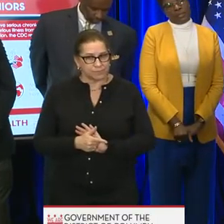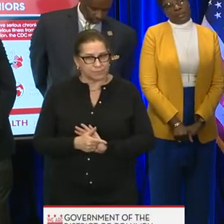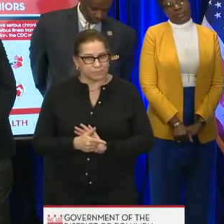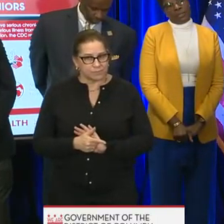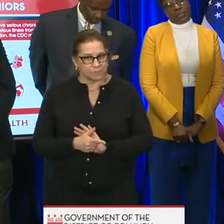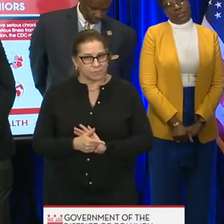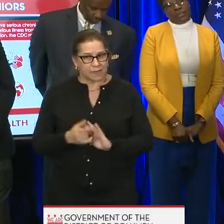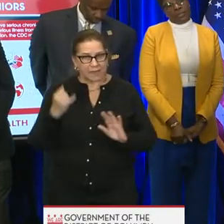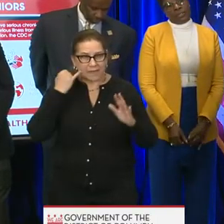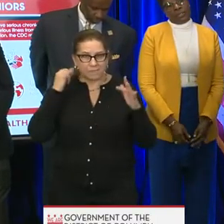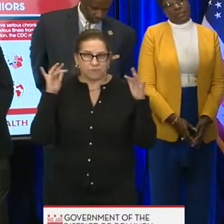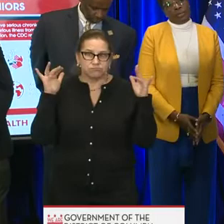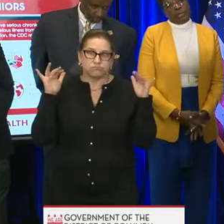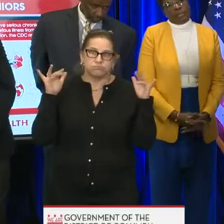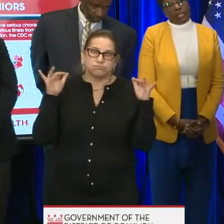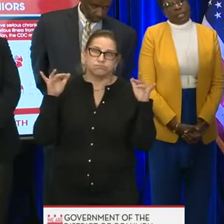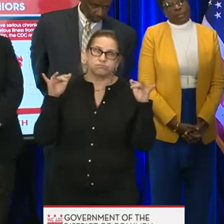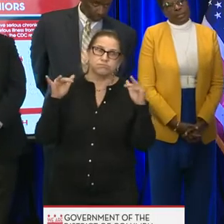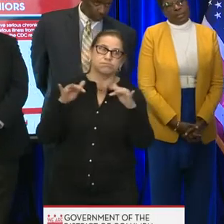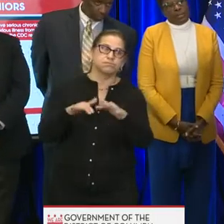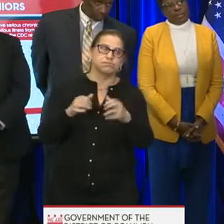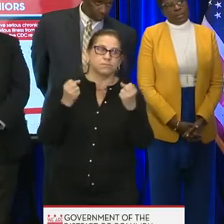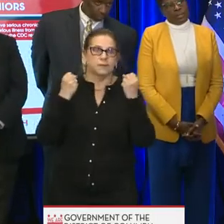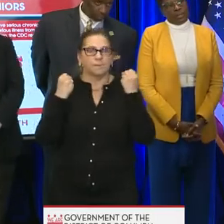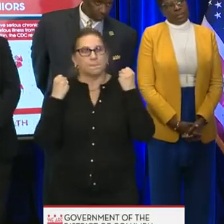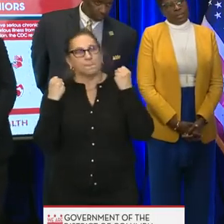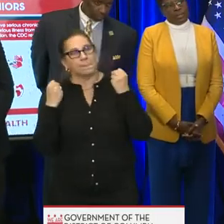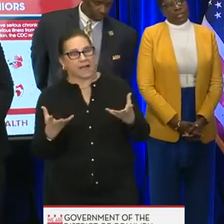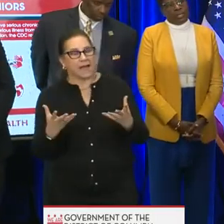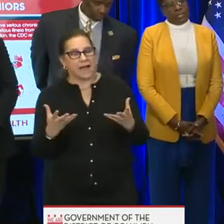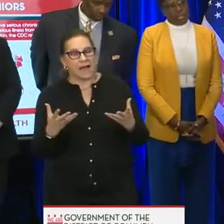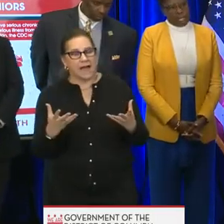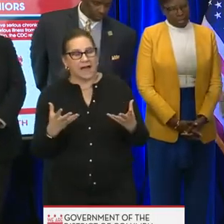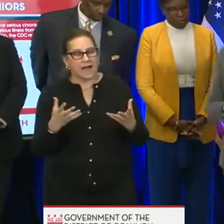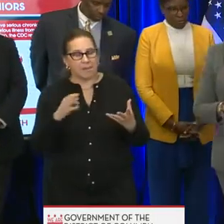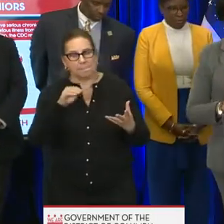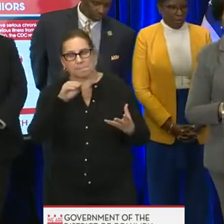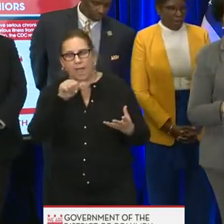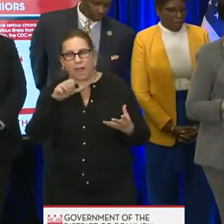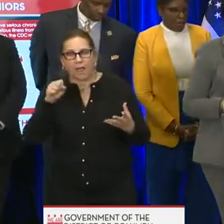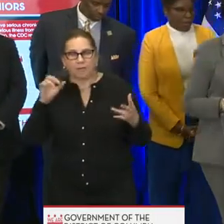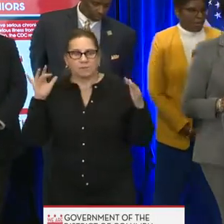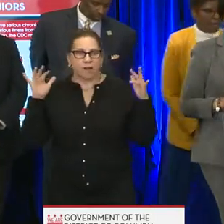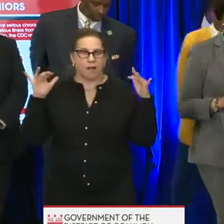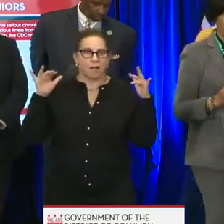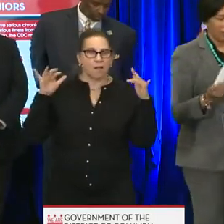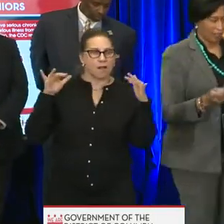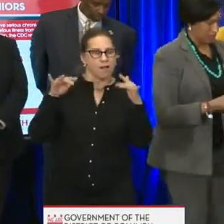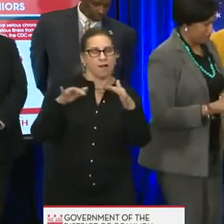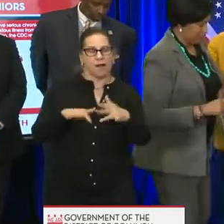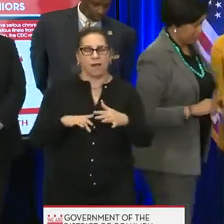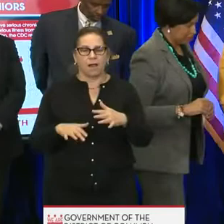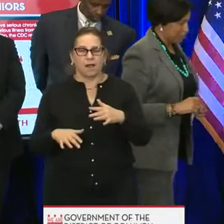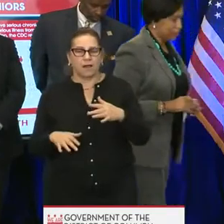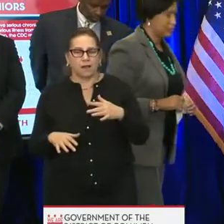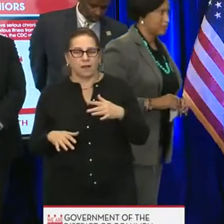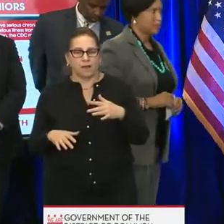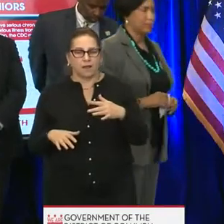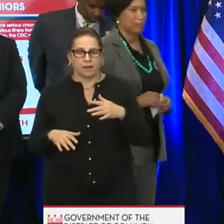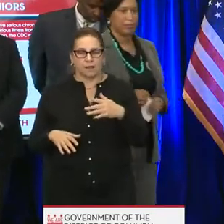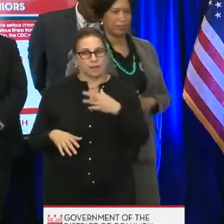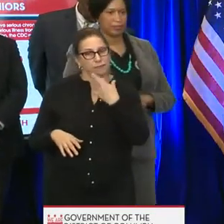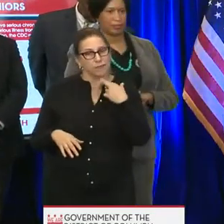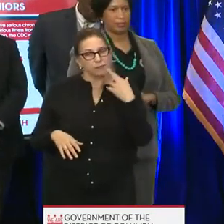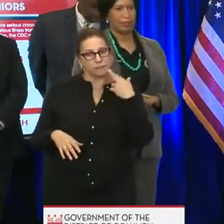Well, yes. Does that count as a mass gathering? If a restaurant, does a restaurant count as a mass gathering?